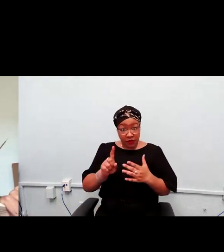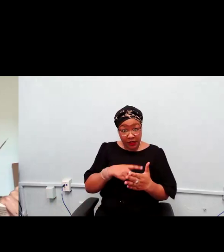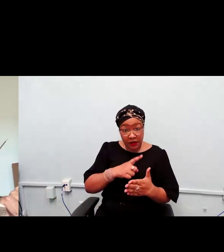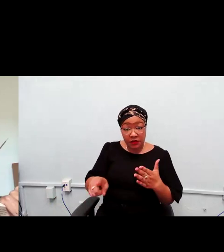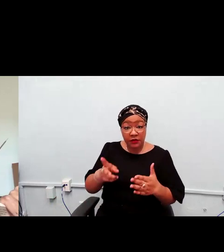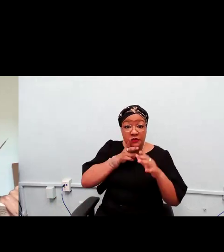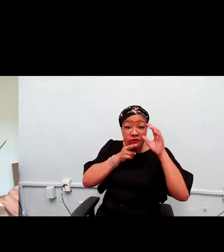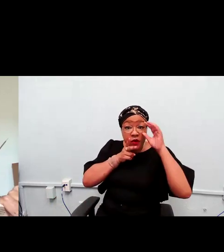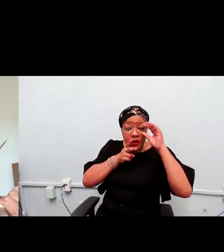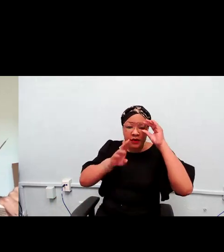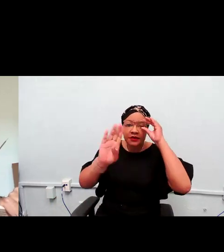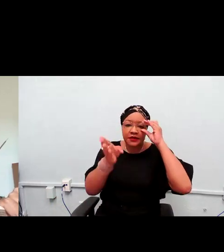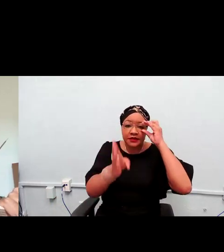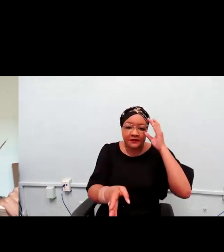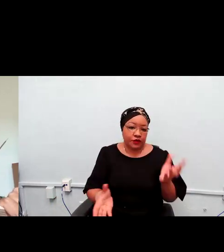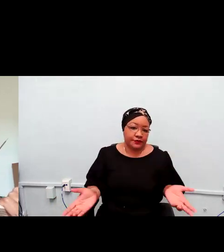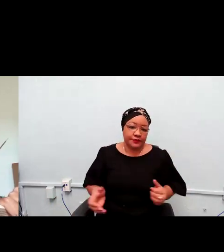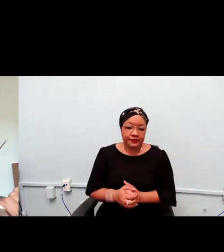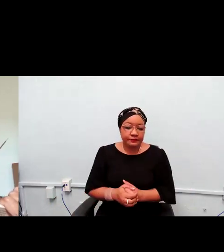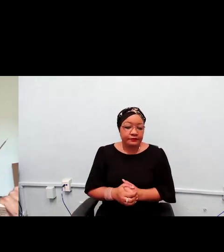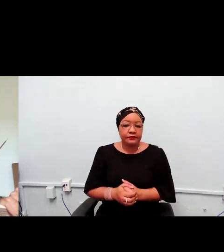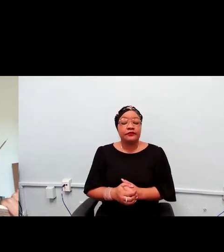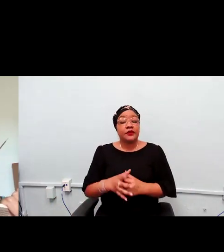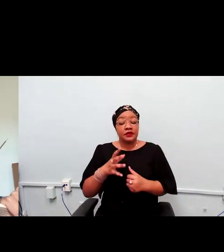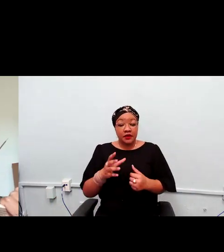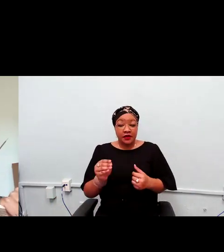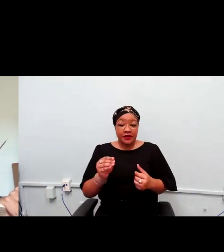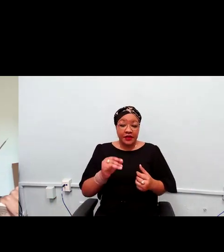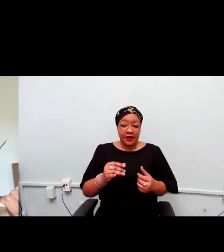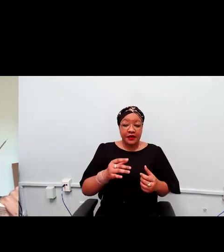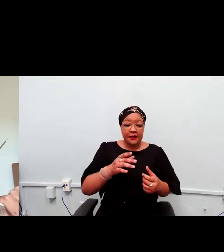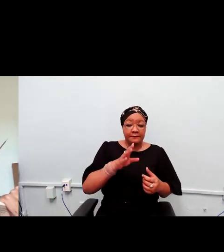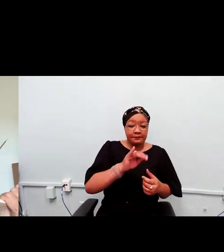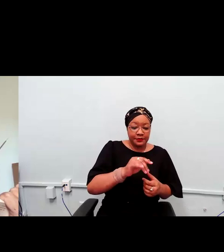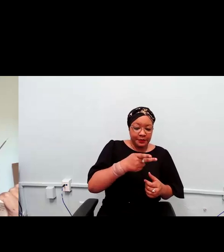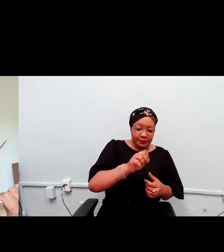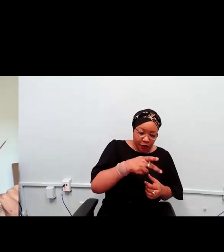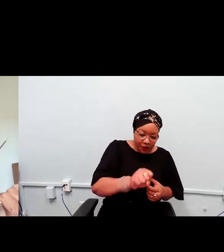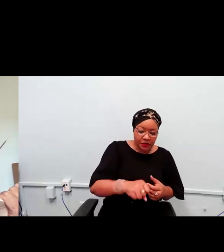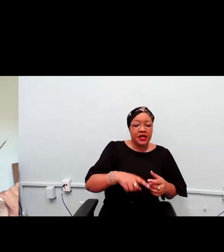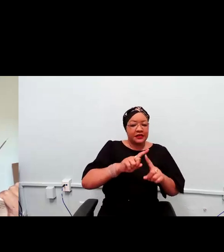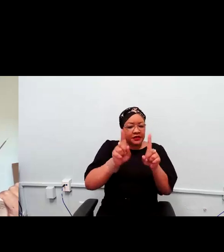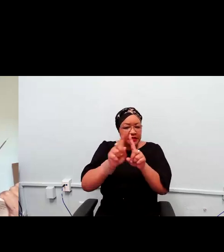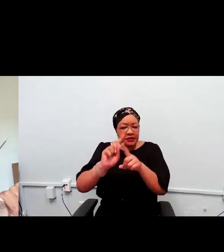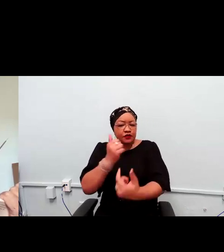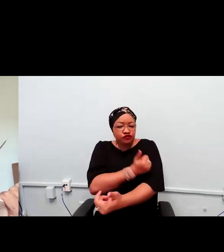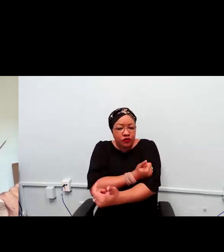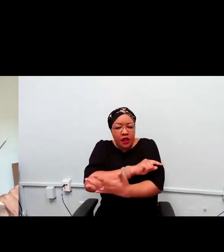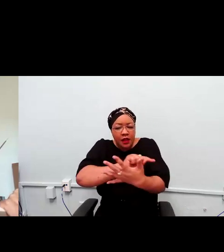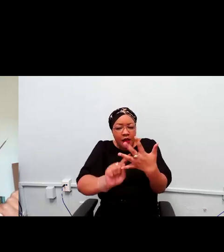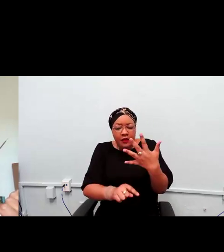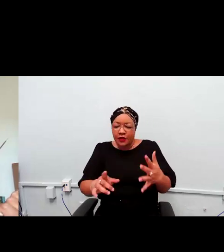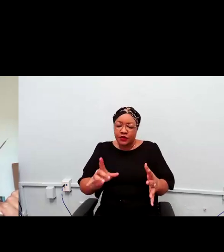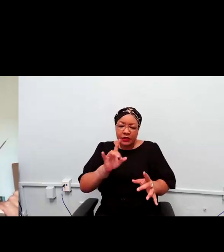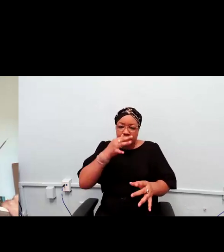the exhaustion. Never do they cancel the belt, the bottle, the pigs, the perps, the stinking, sweaty